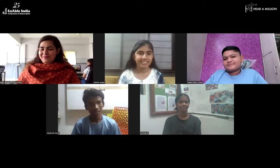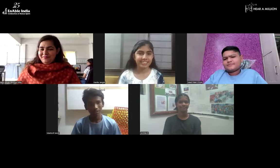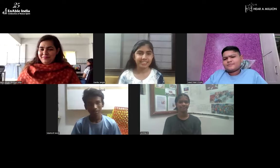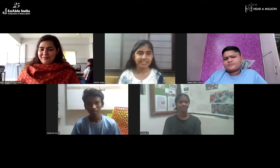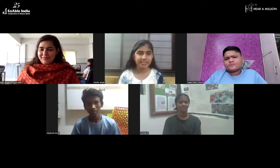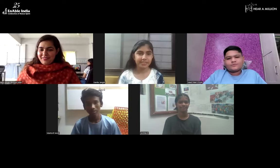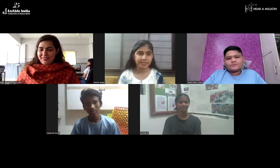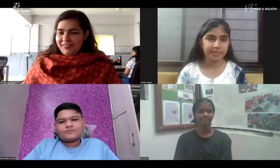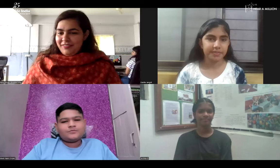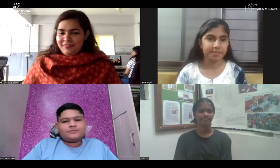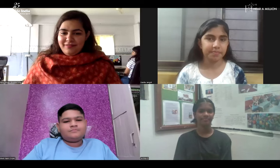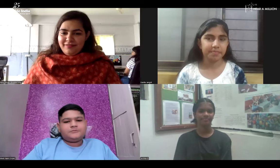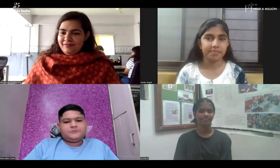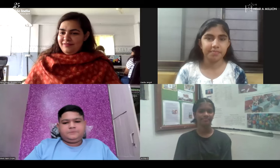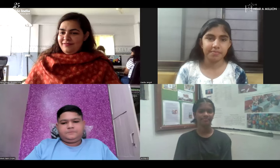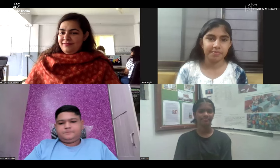Cool.